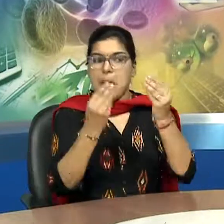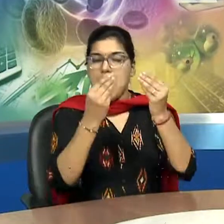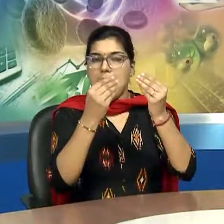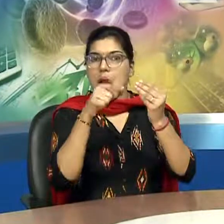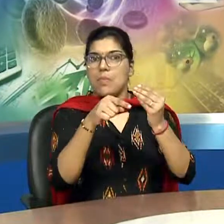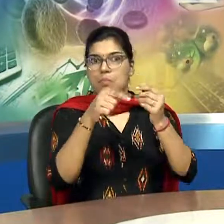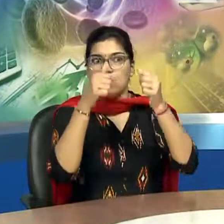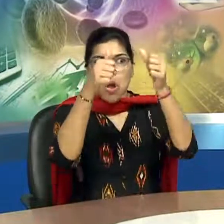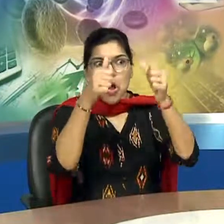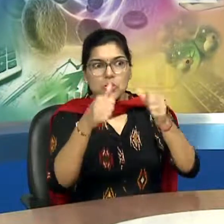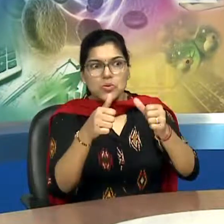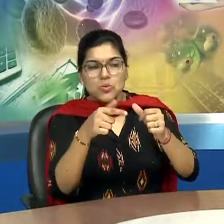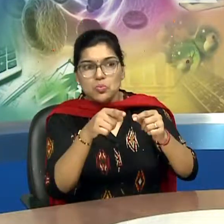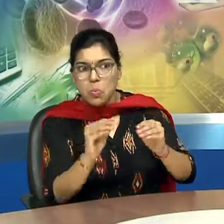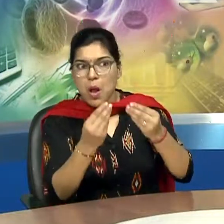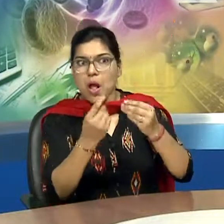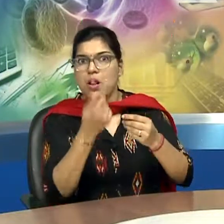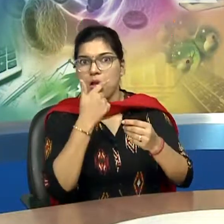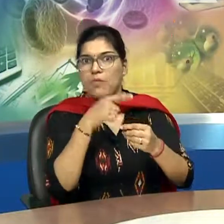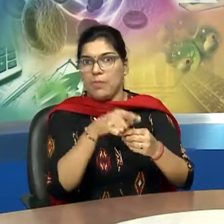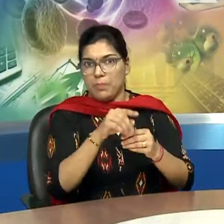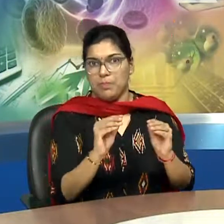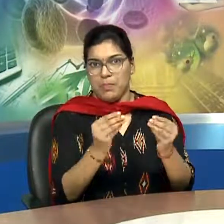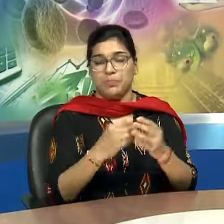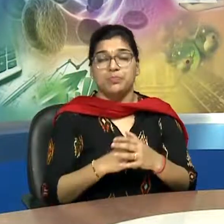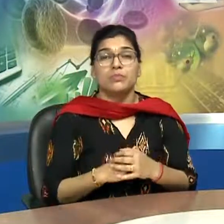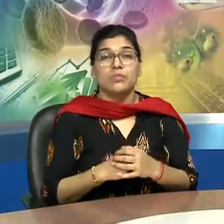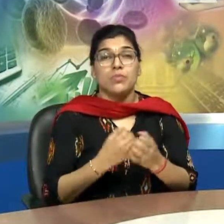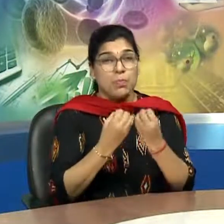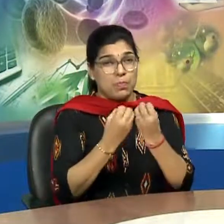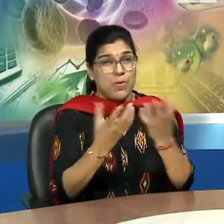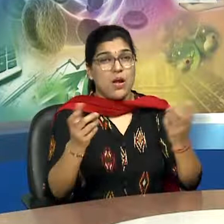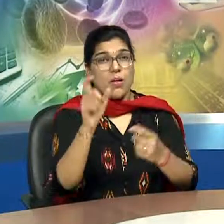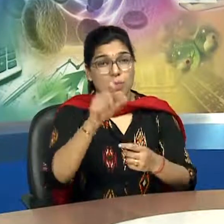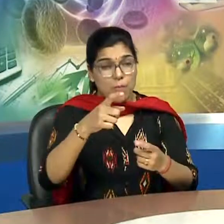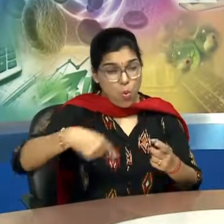and the other services can be of different kinds, like